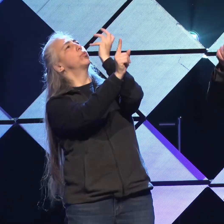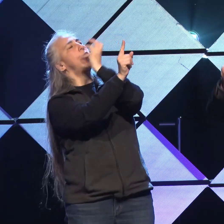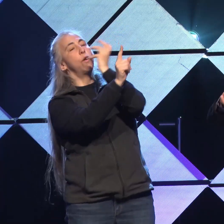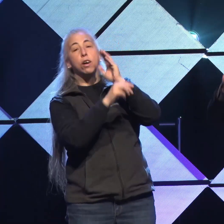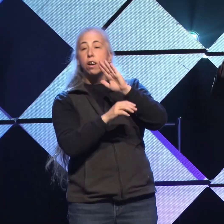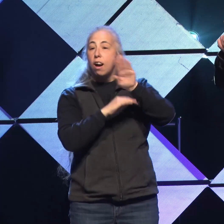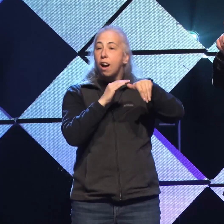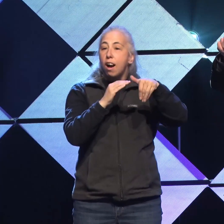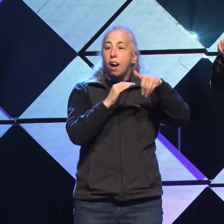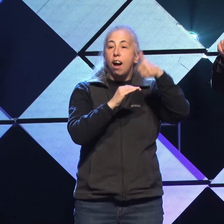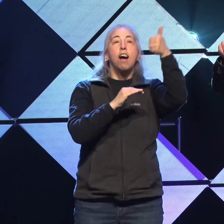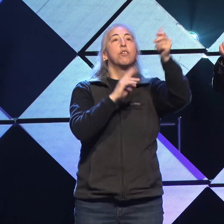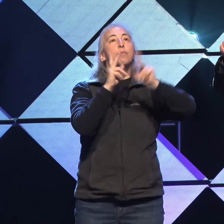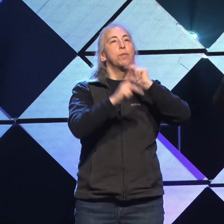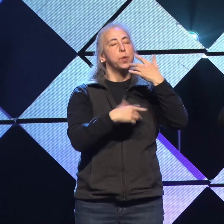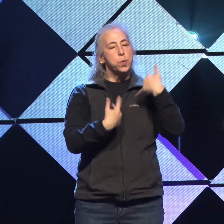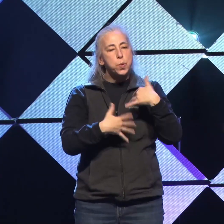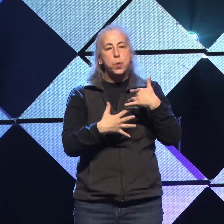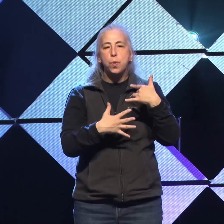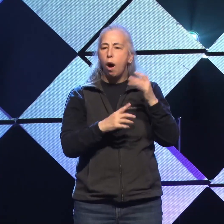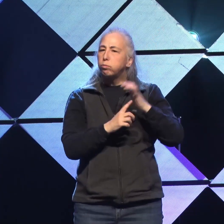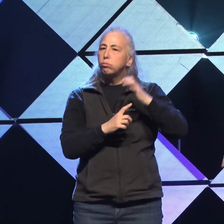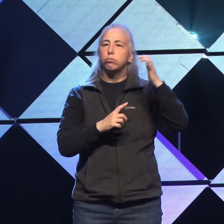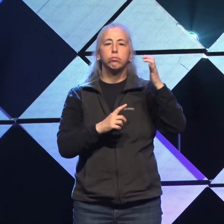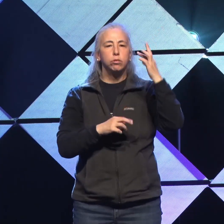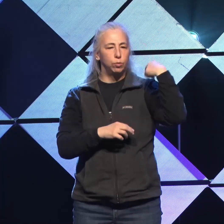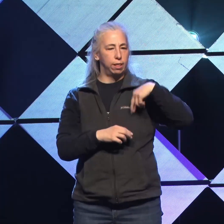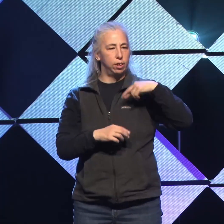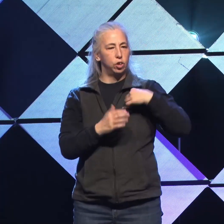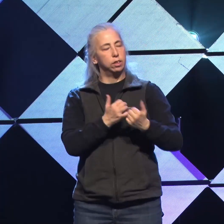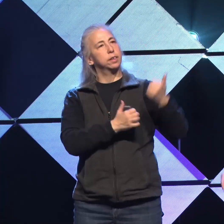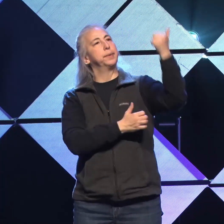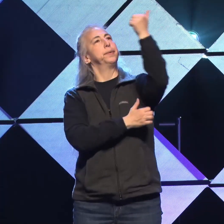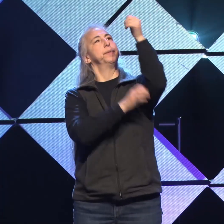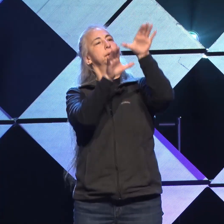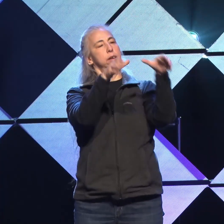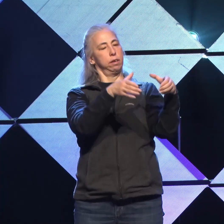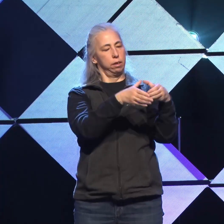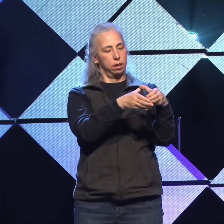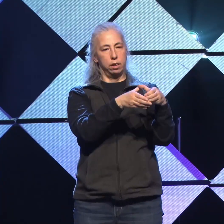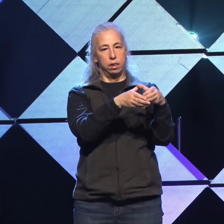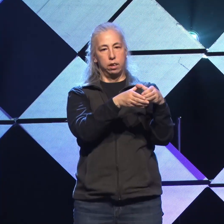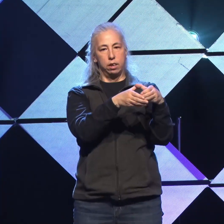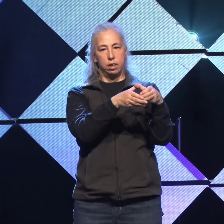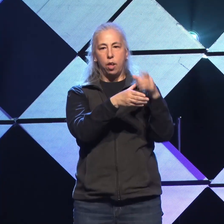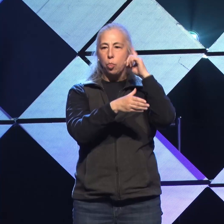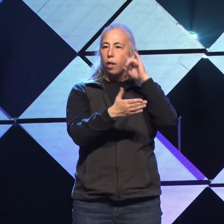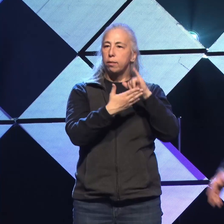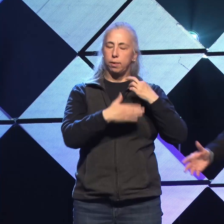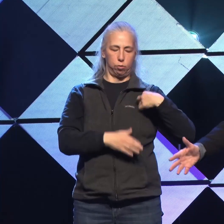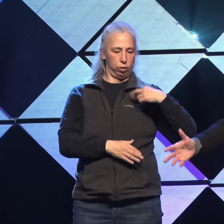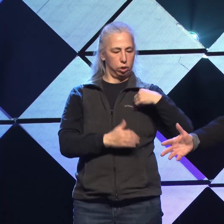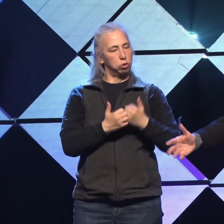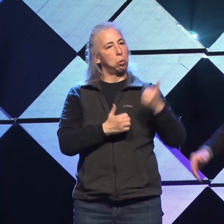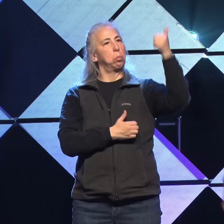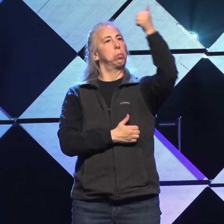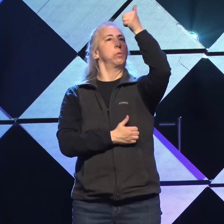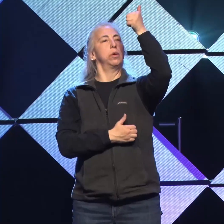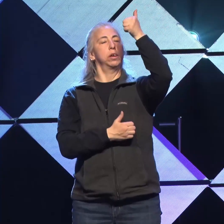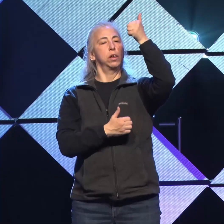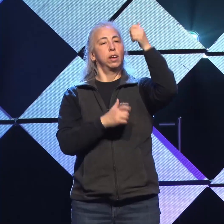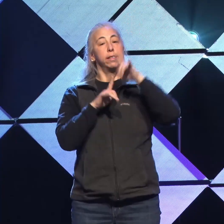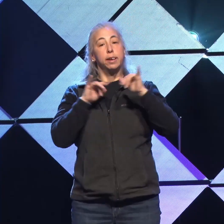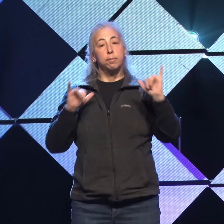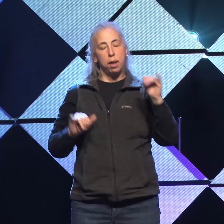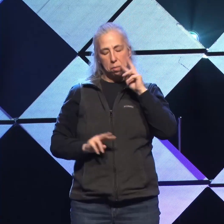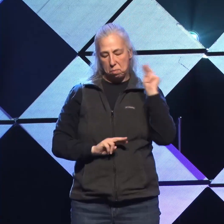as spiritual giants. And that's how they looked at themselves, spiritual giants. But they looked down on